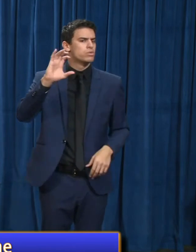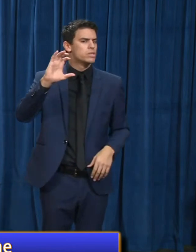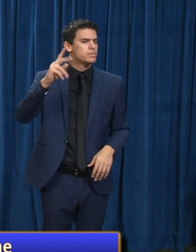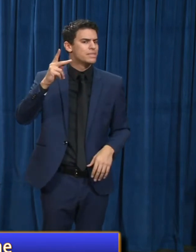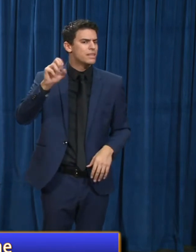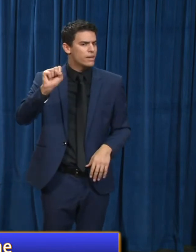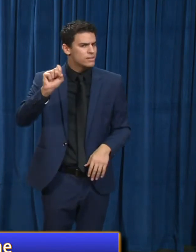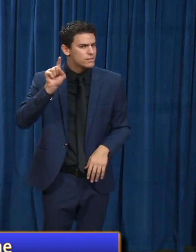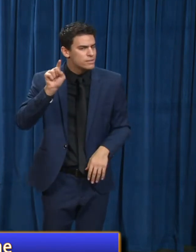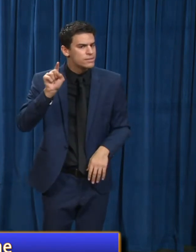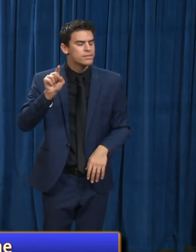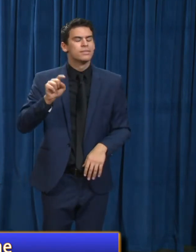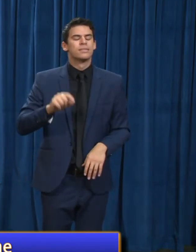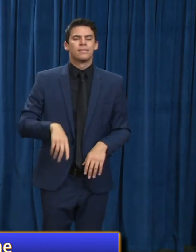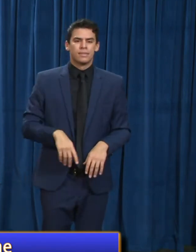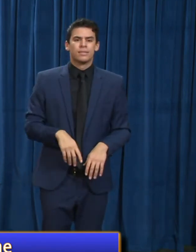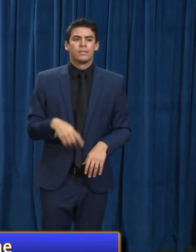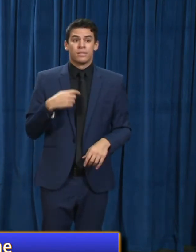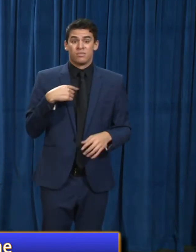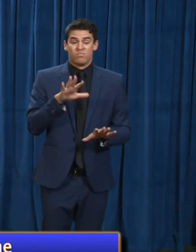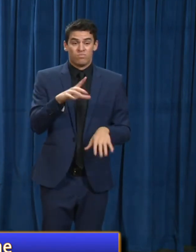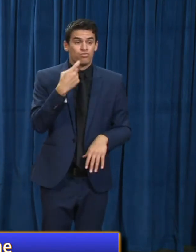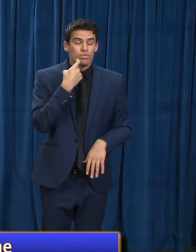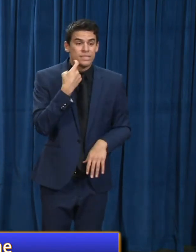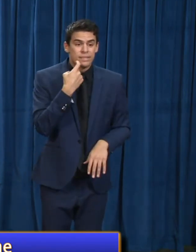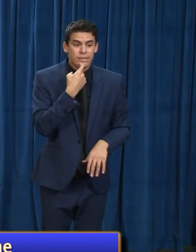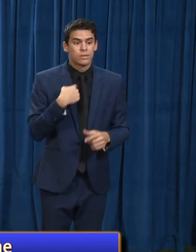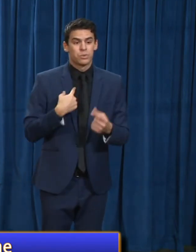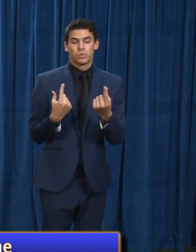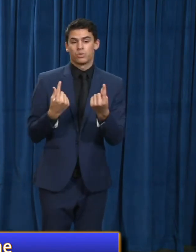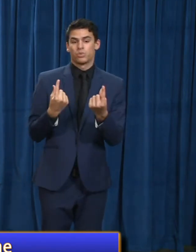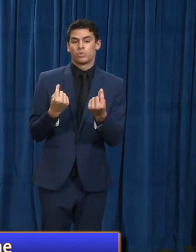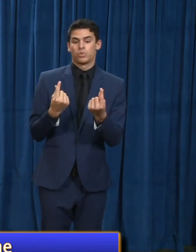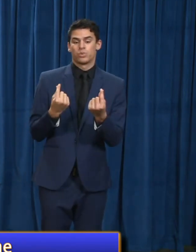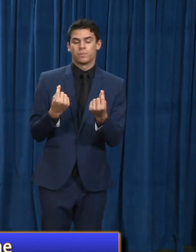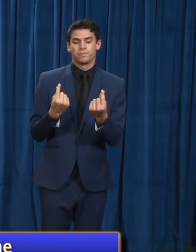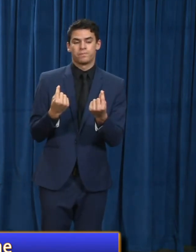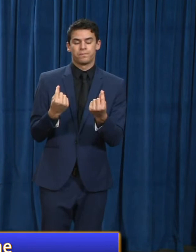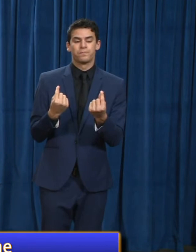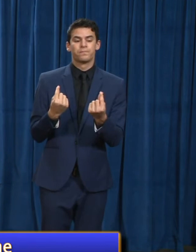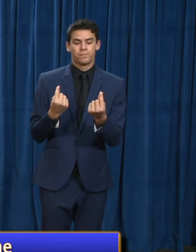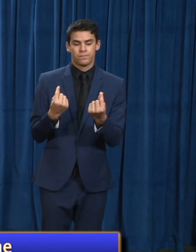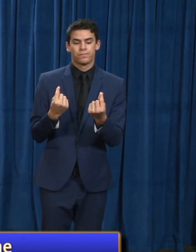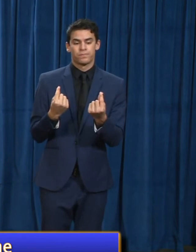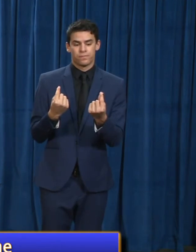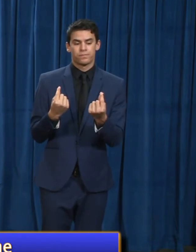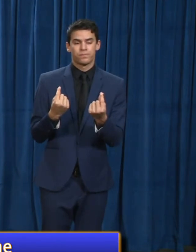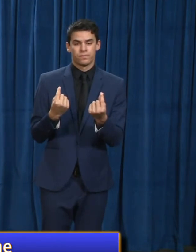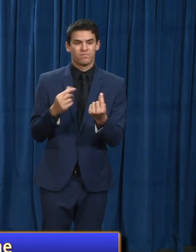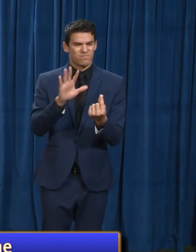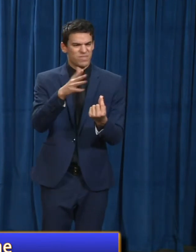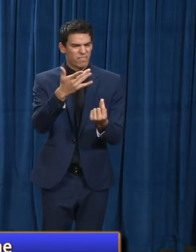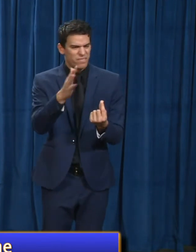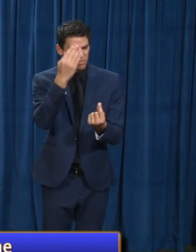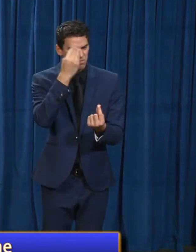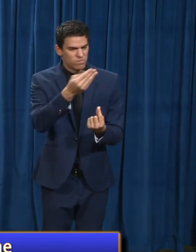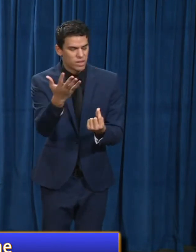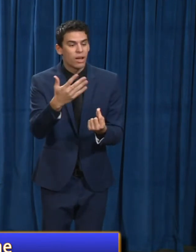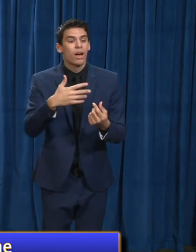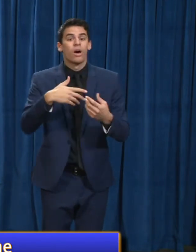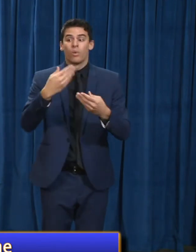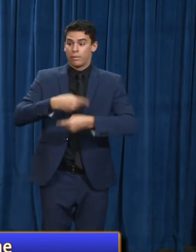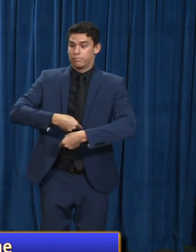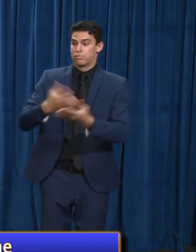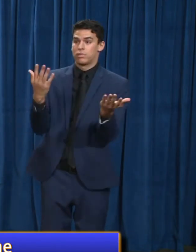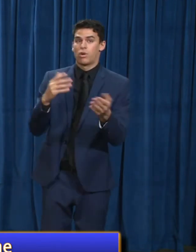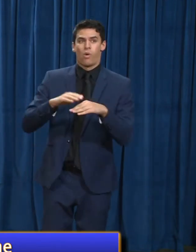We have what we have done recently with the schools is that we distributed, as I mentioned before, over 100,000.